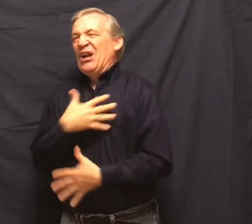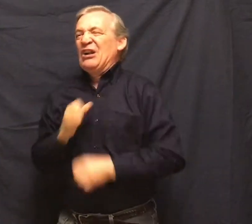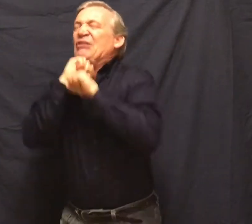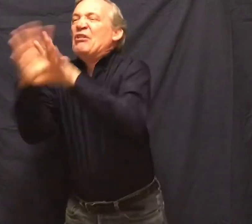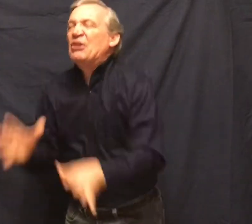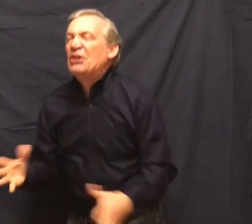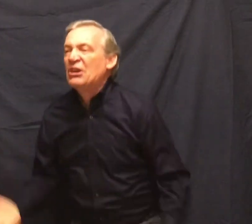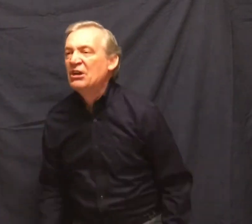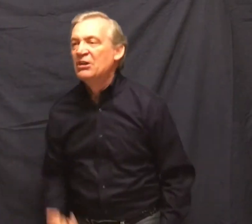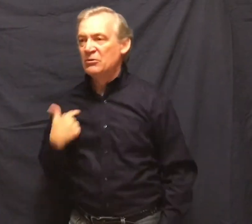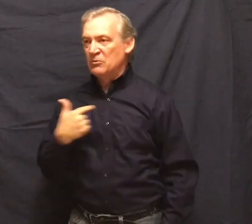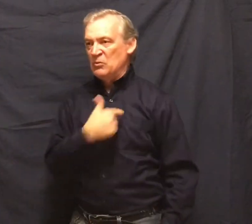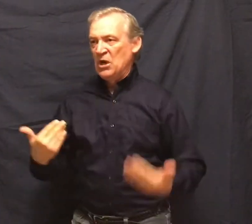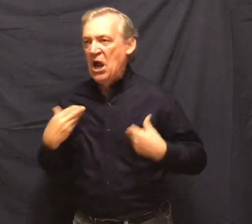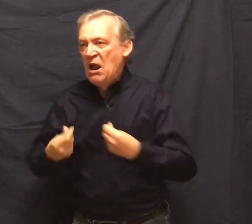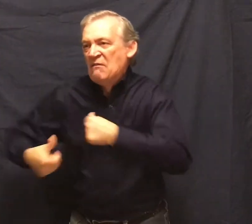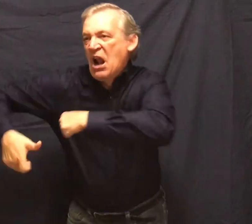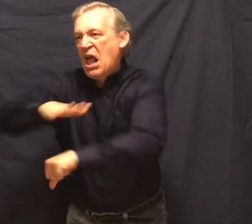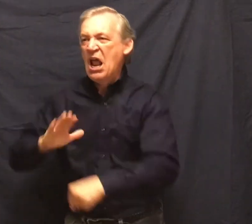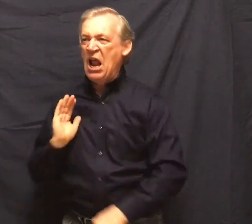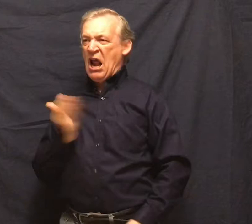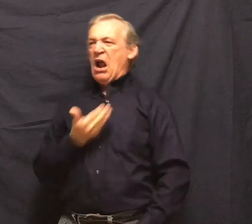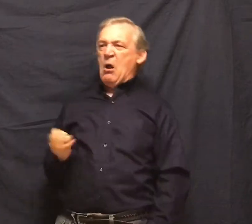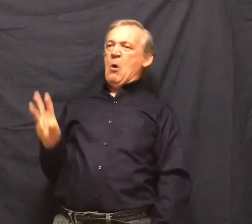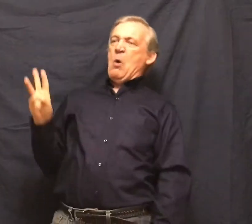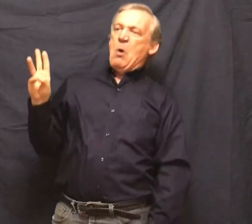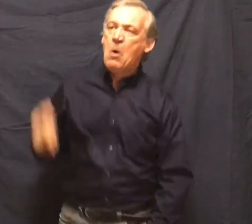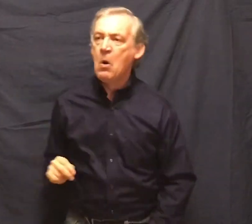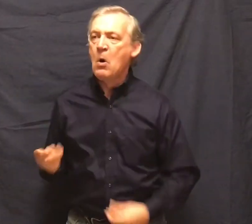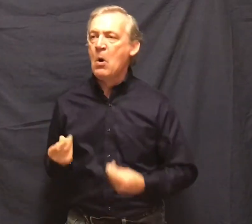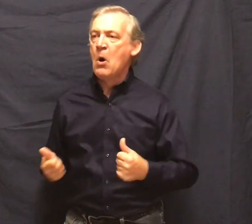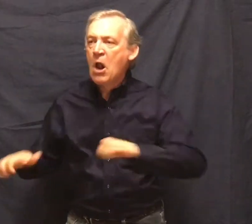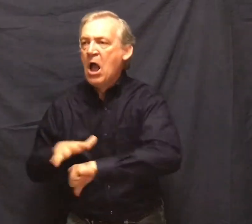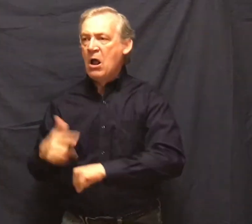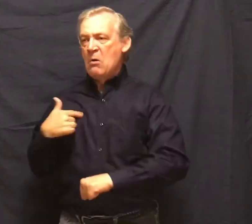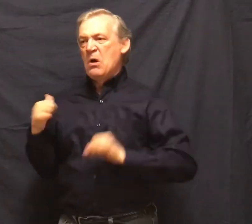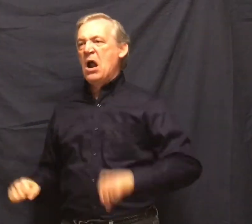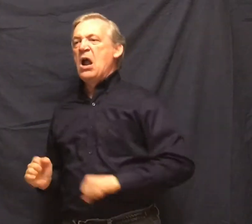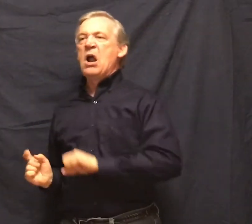We got our own land and it's ours, and we can go on it.